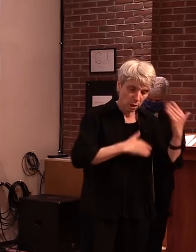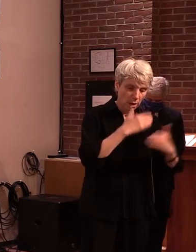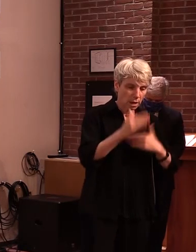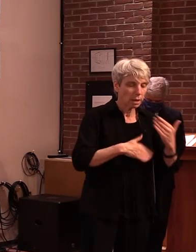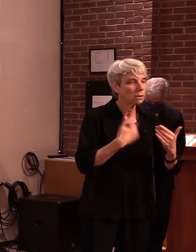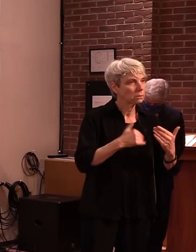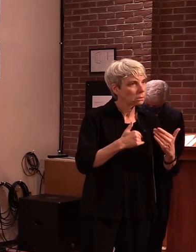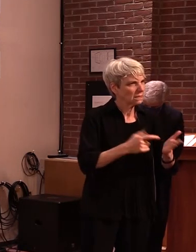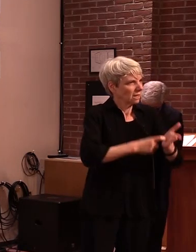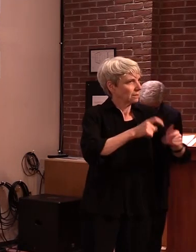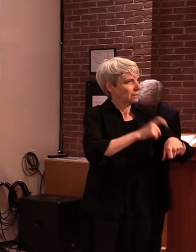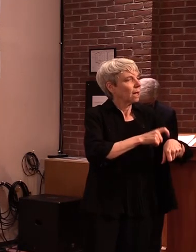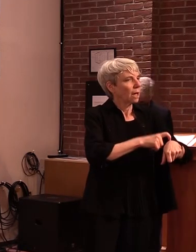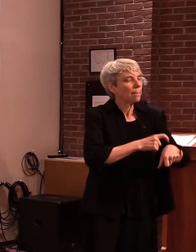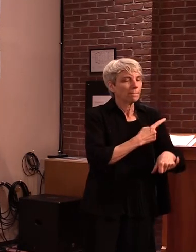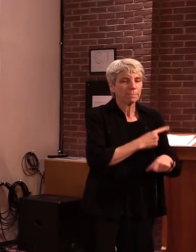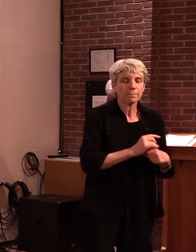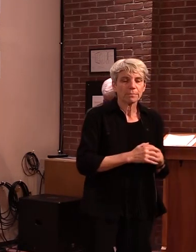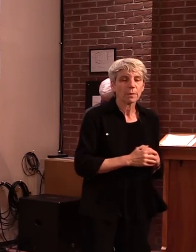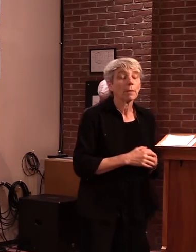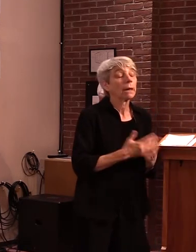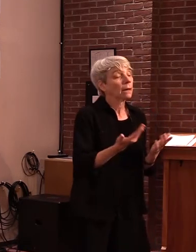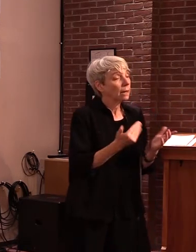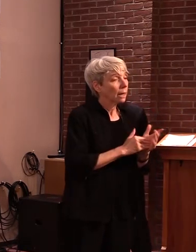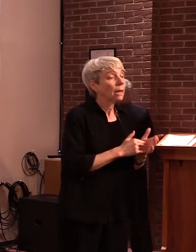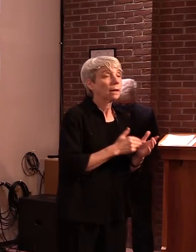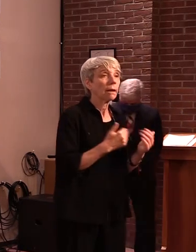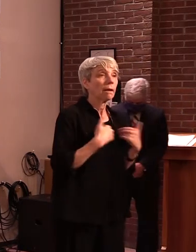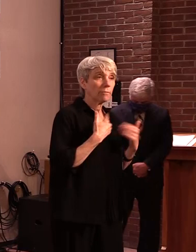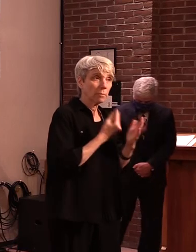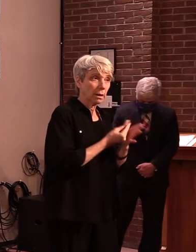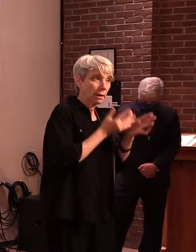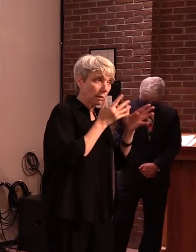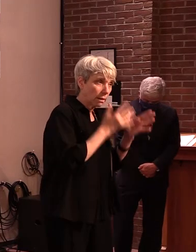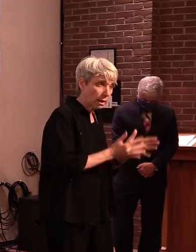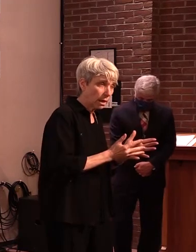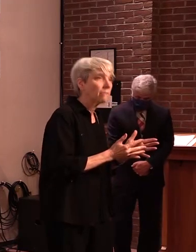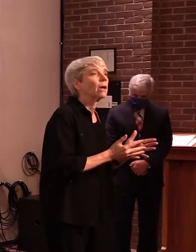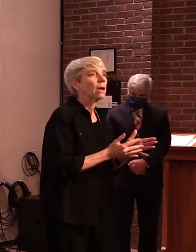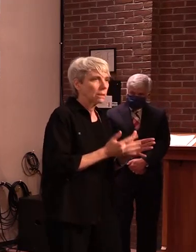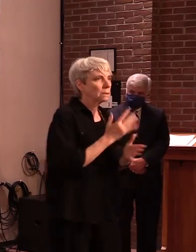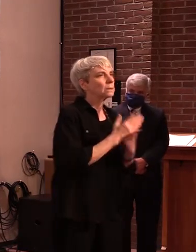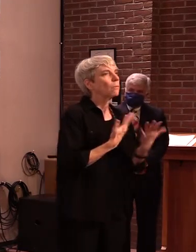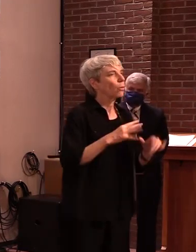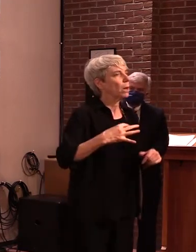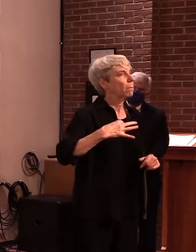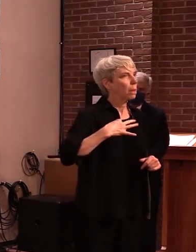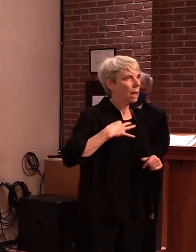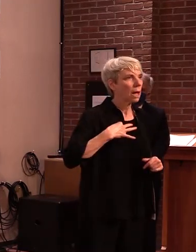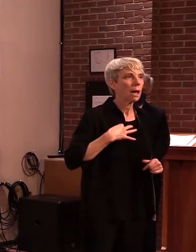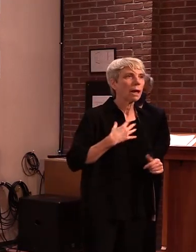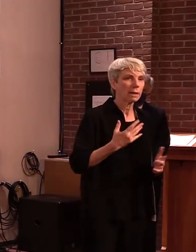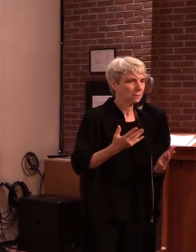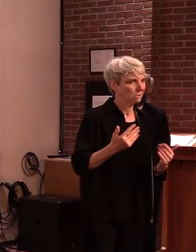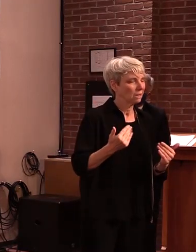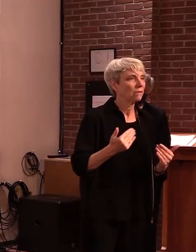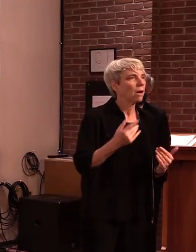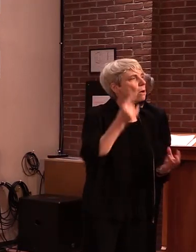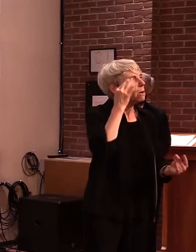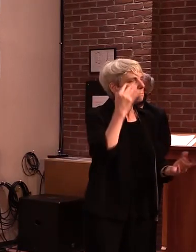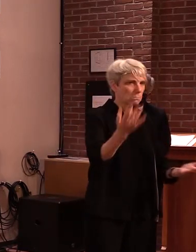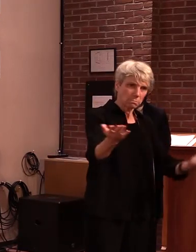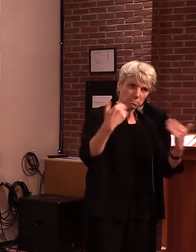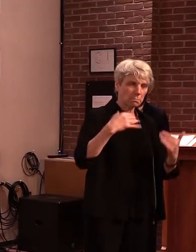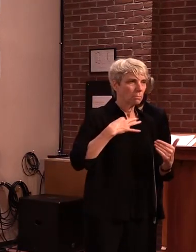So, as I mentioned, we do have money, but we have some in the queue as well, so people shouldn't delay. They should get their application